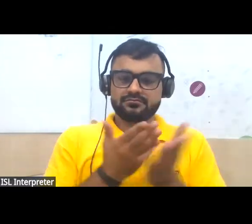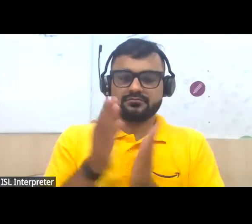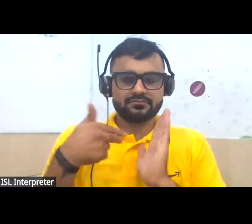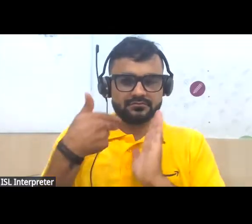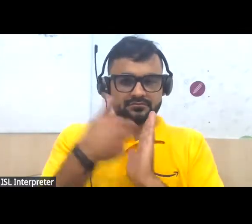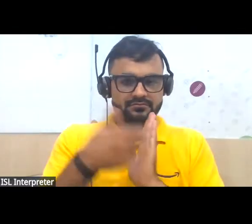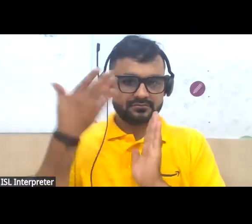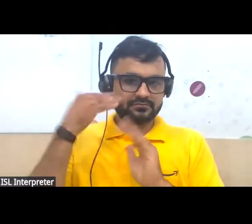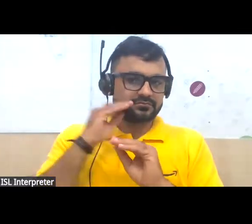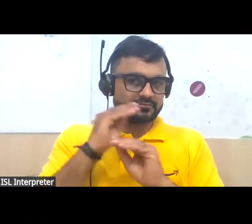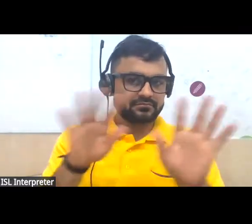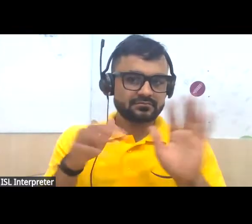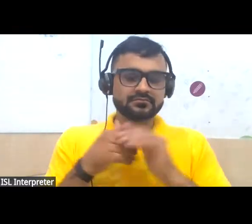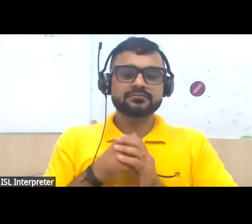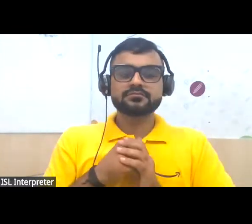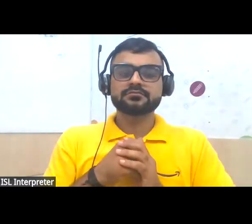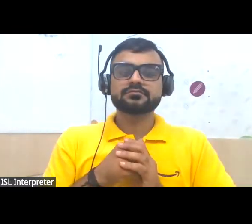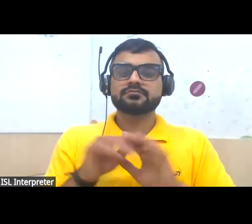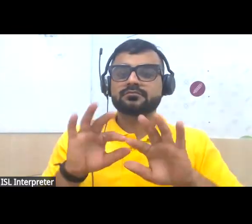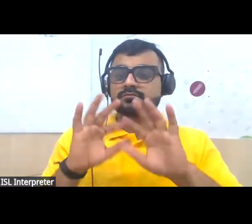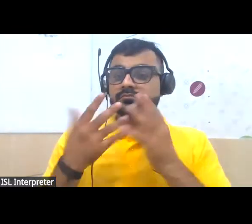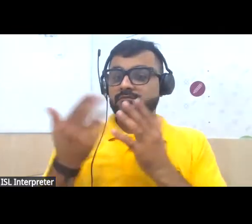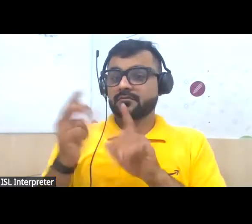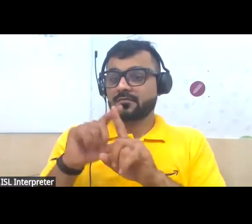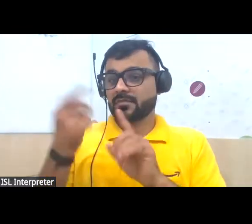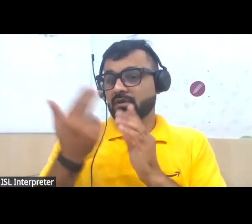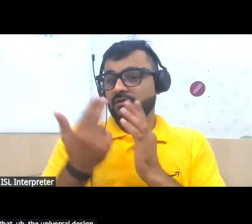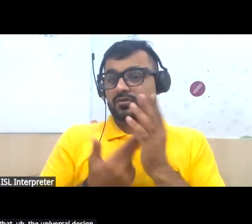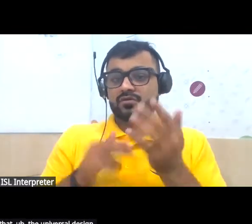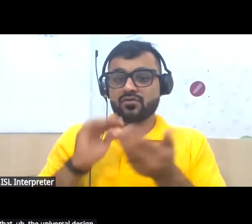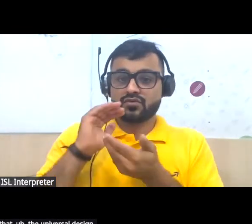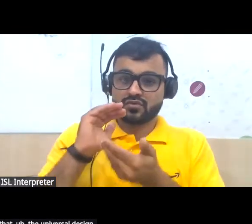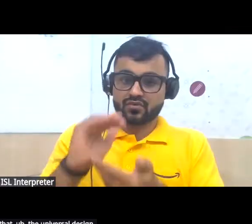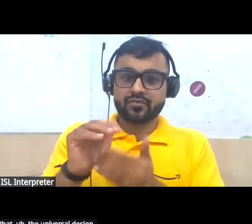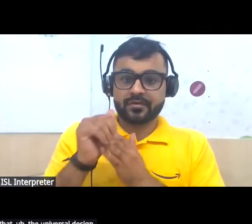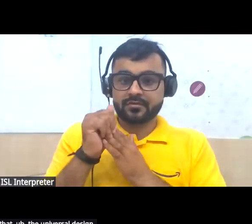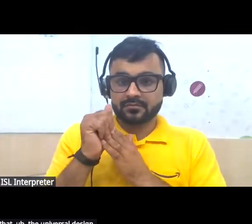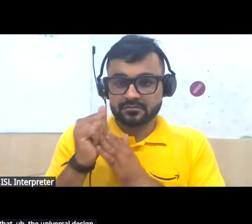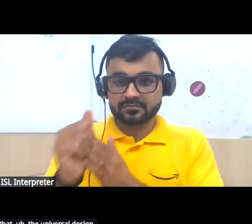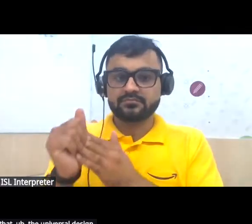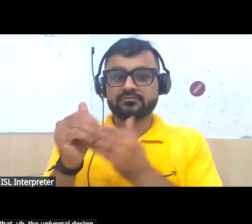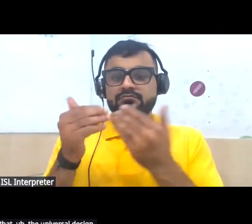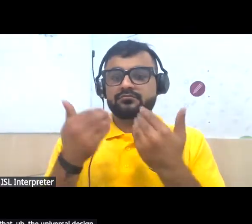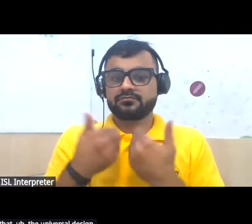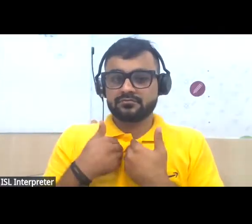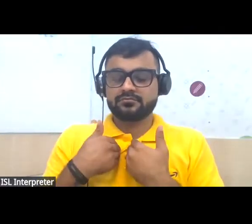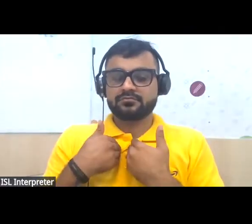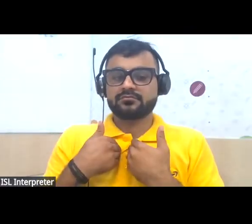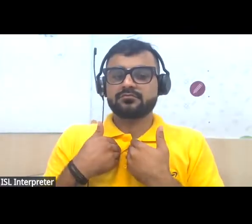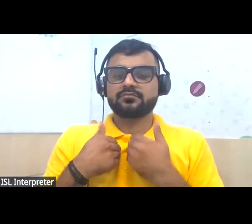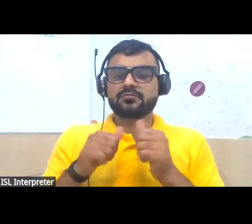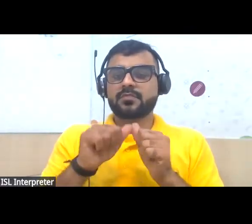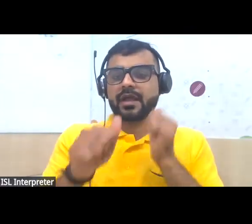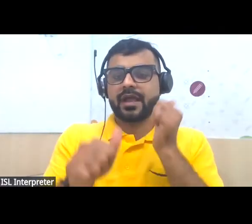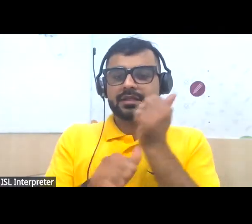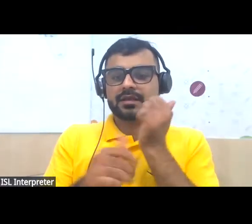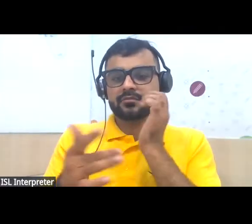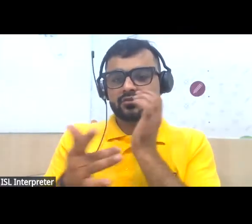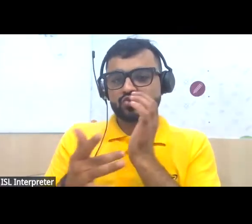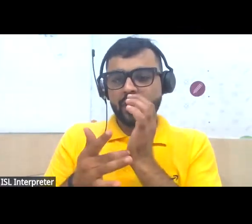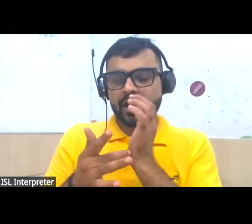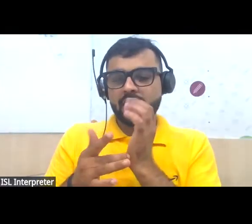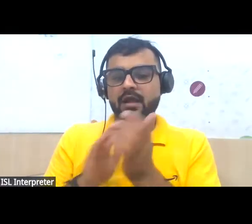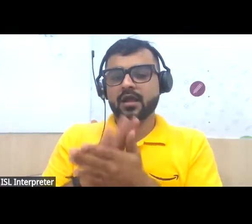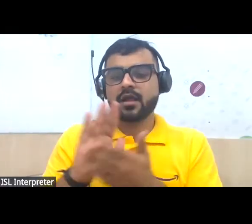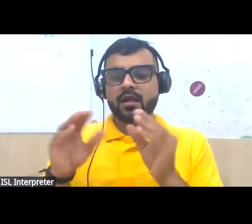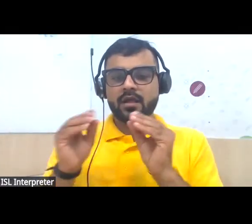mentioned earlier, that the Universal Design Awards have led us to the Assistive Tech Hub, to the creation